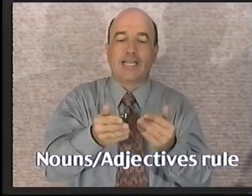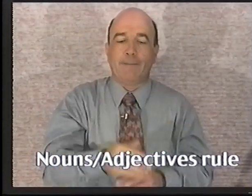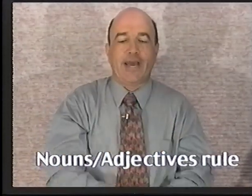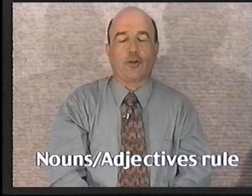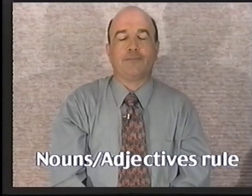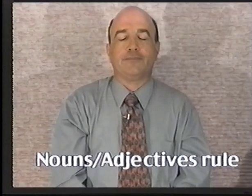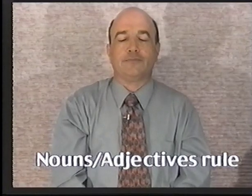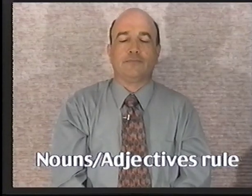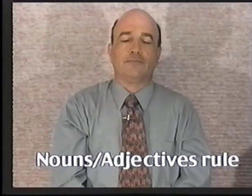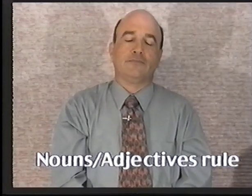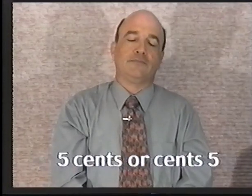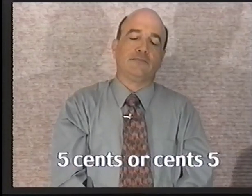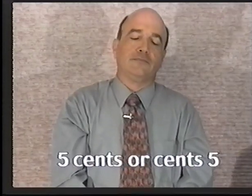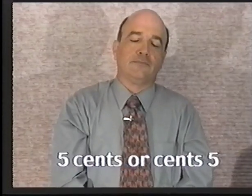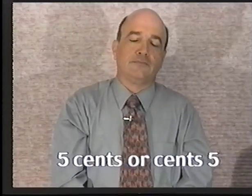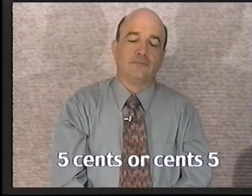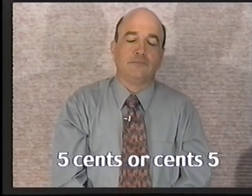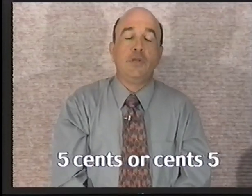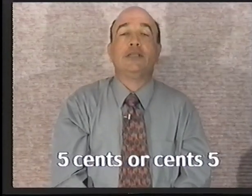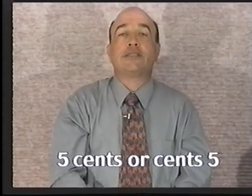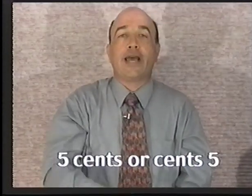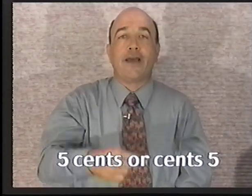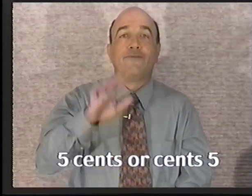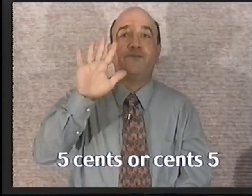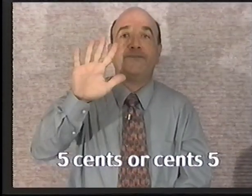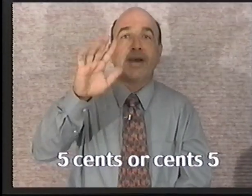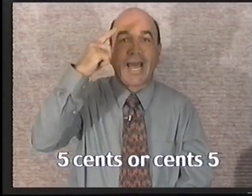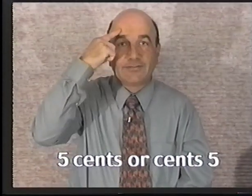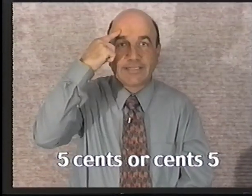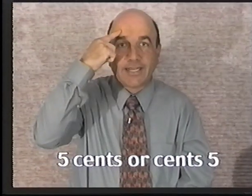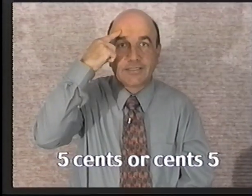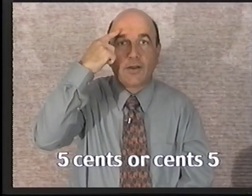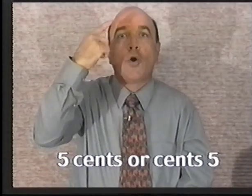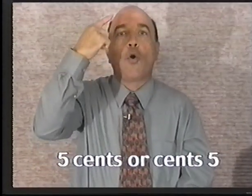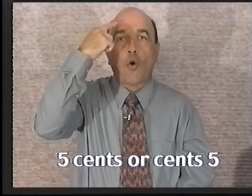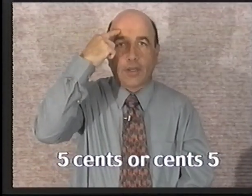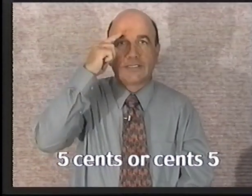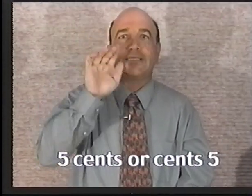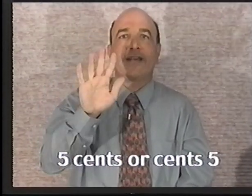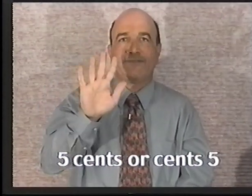matter. You can say 5 cents or cent 5.